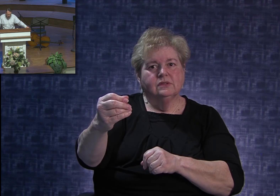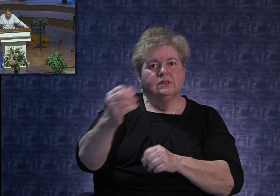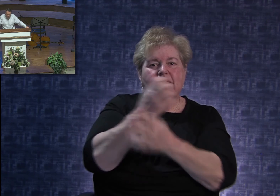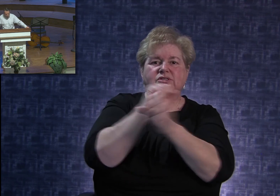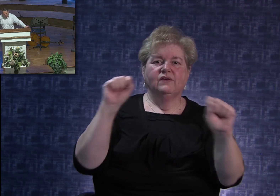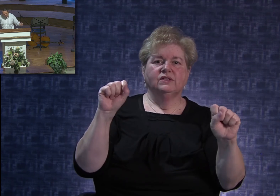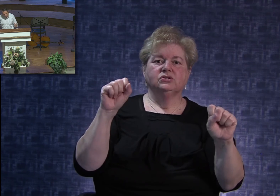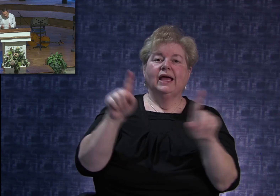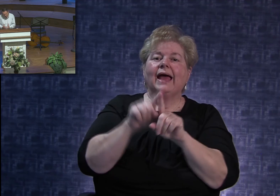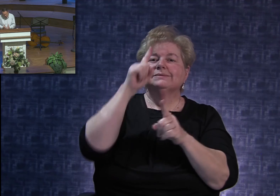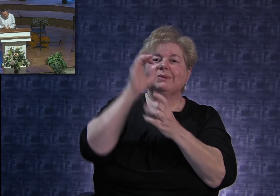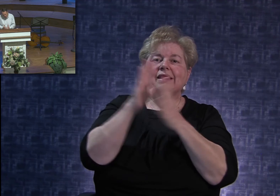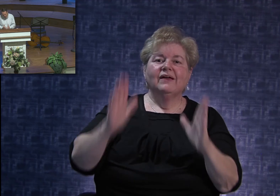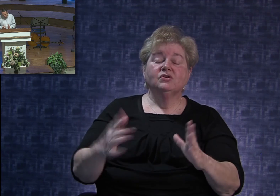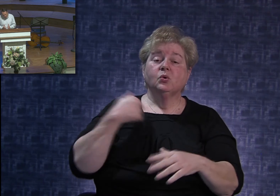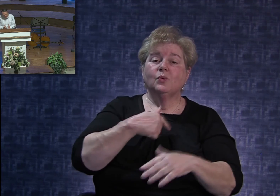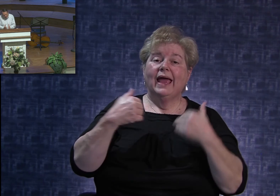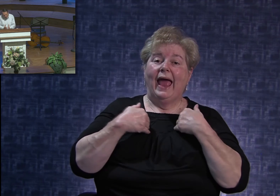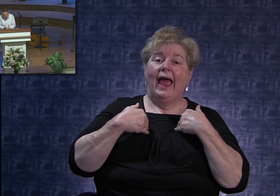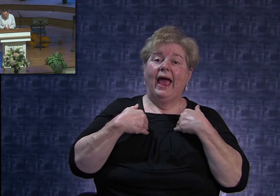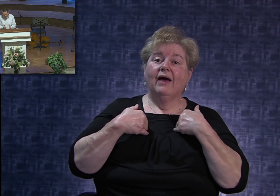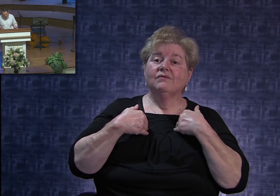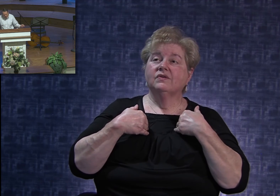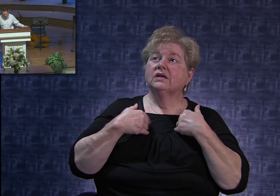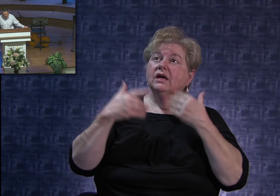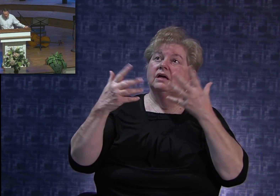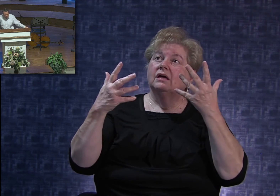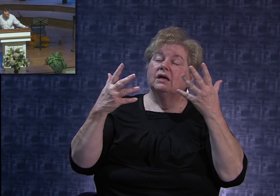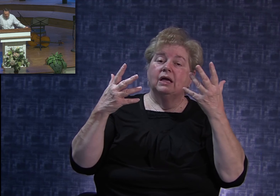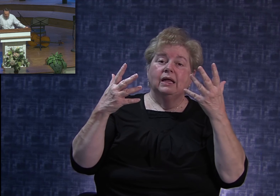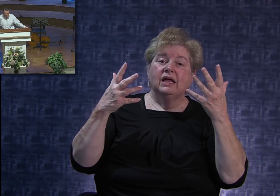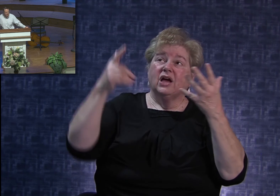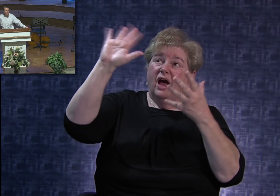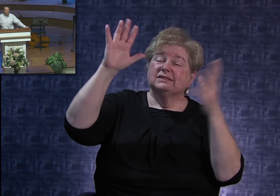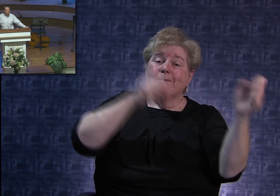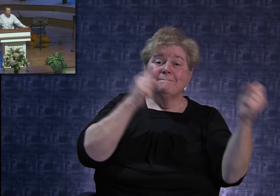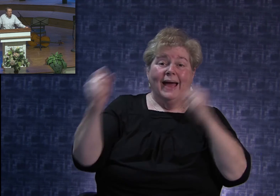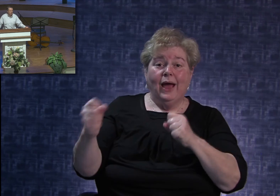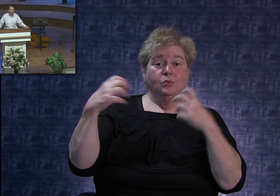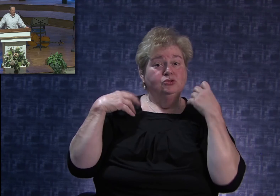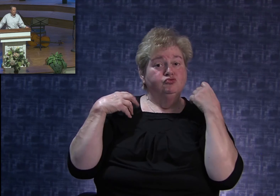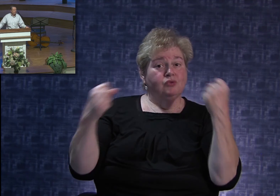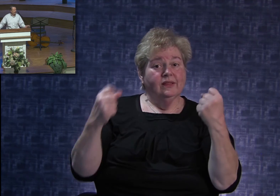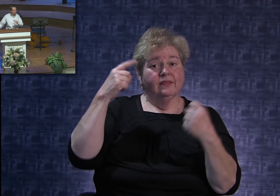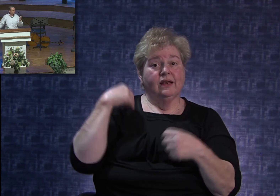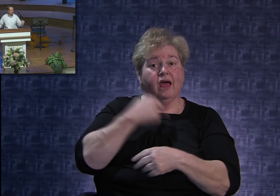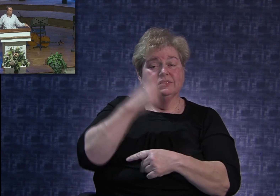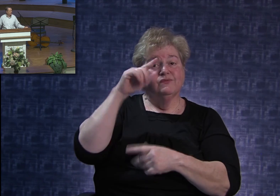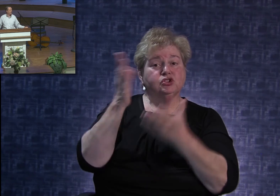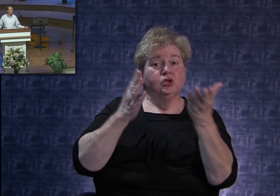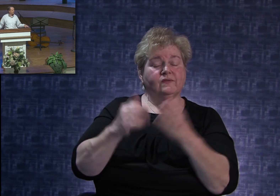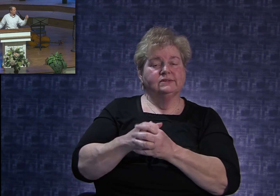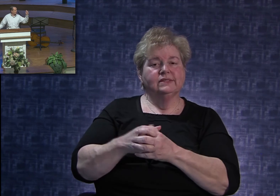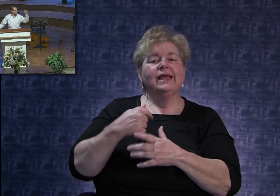As believers, we have access to this empowering work of God that is strengthening us for service. I alluded to